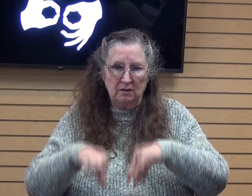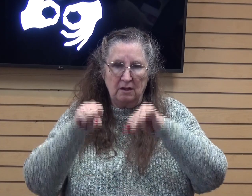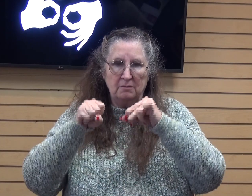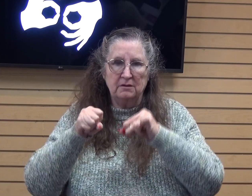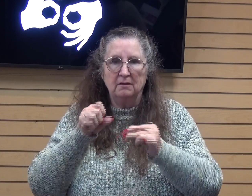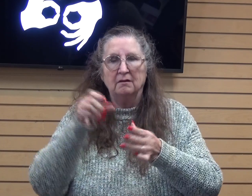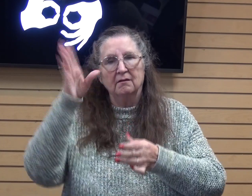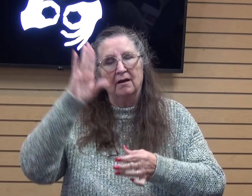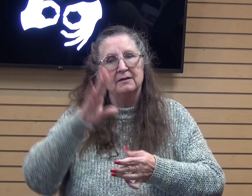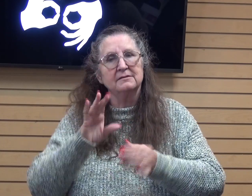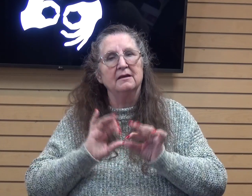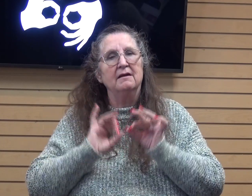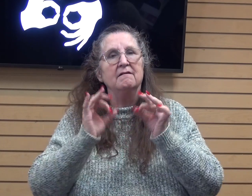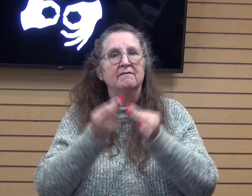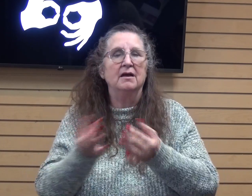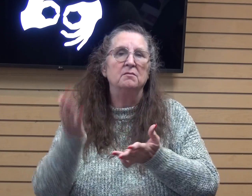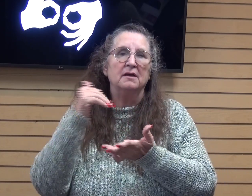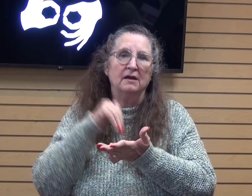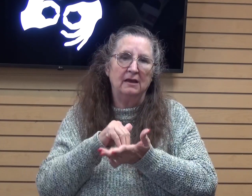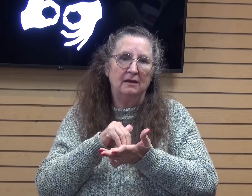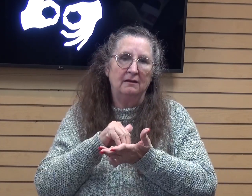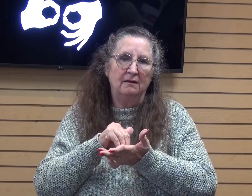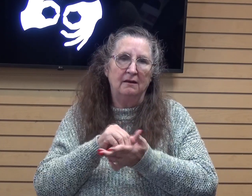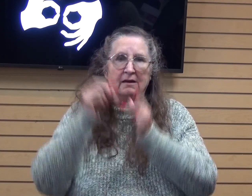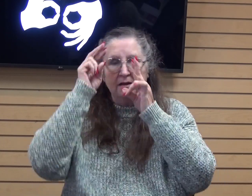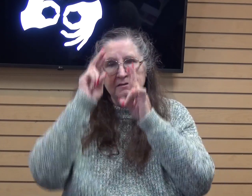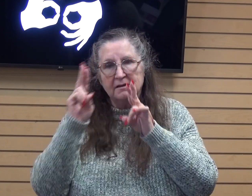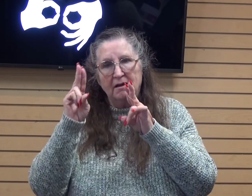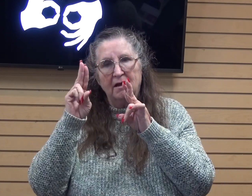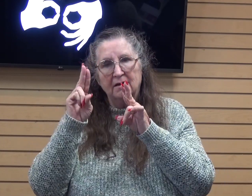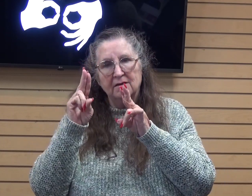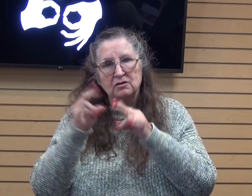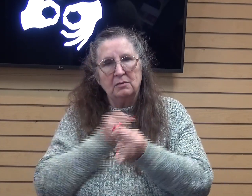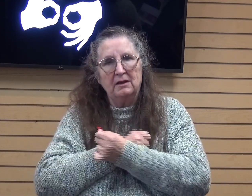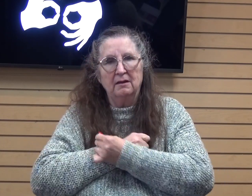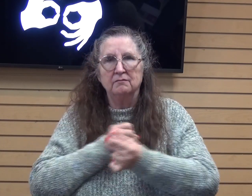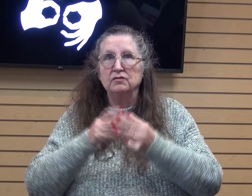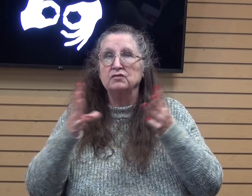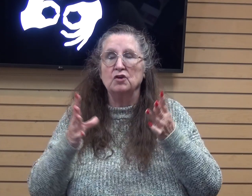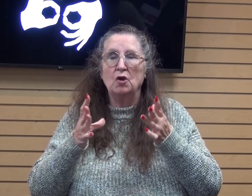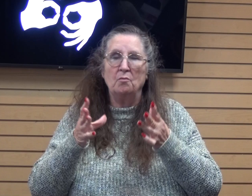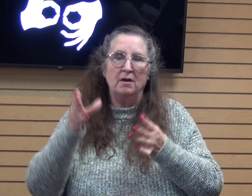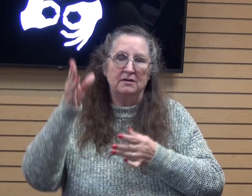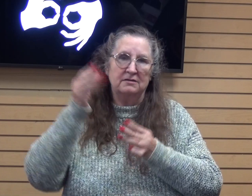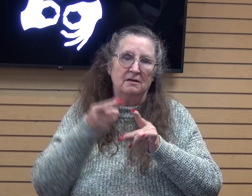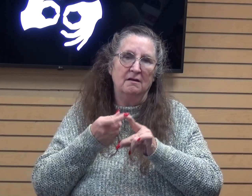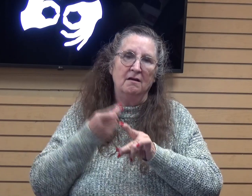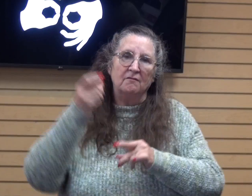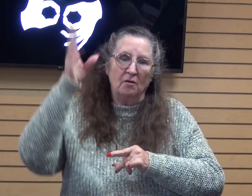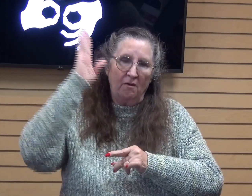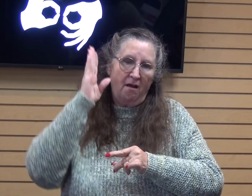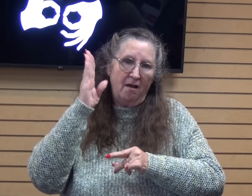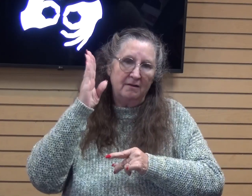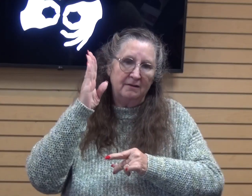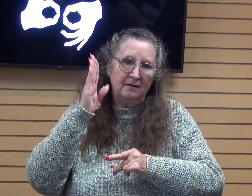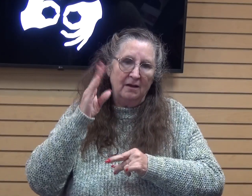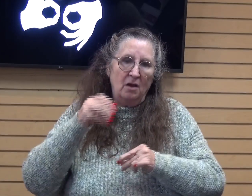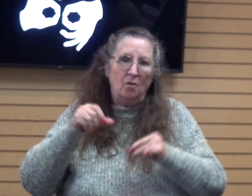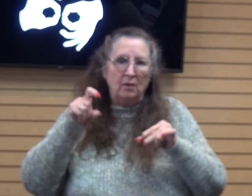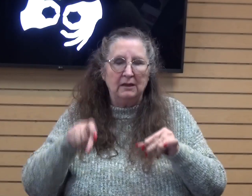family. It is an absolute honor to be loved that much by our God, and we ought to let his love shine in our lives